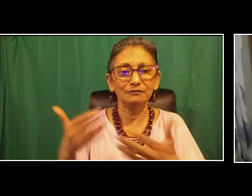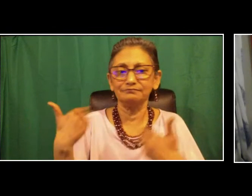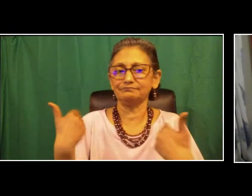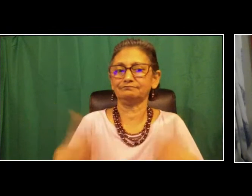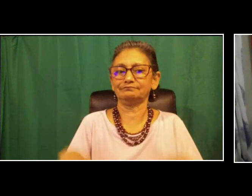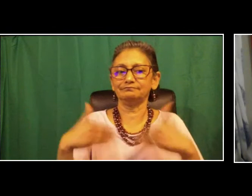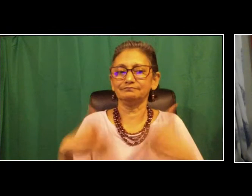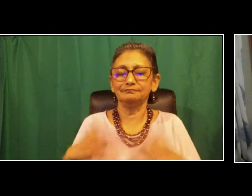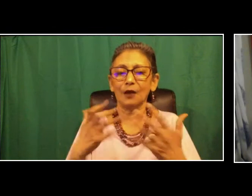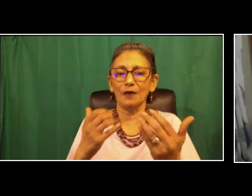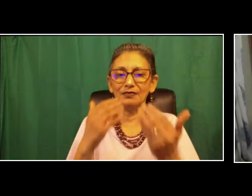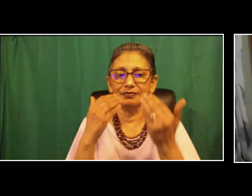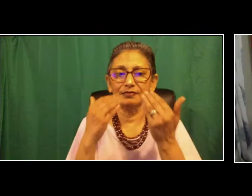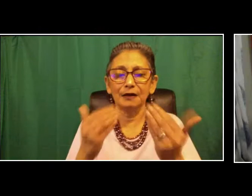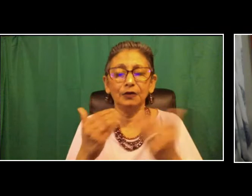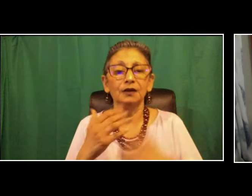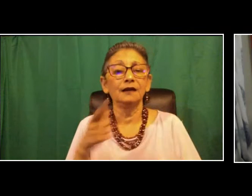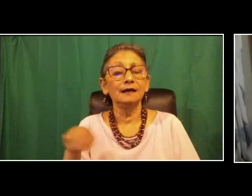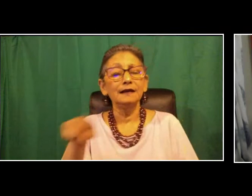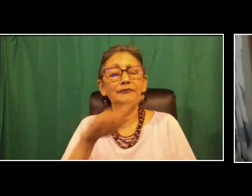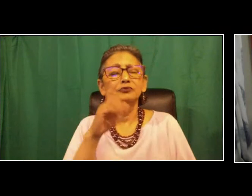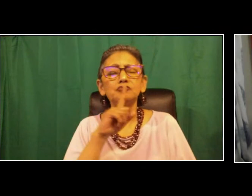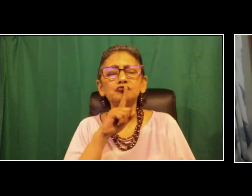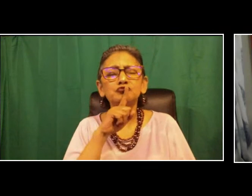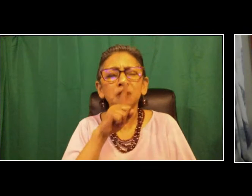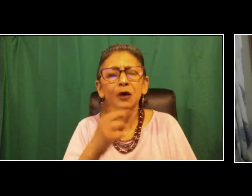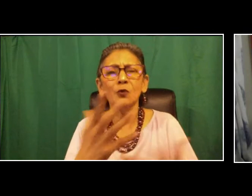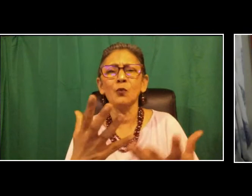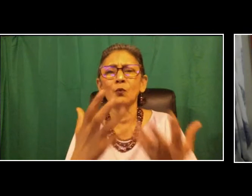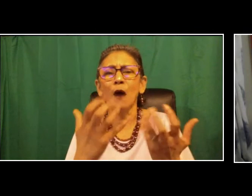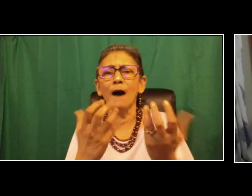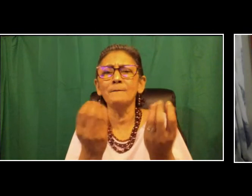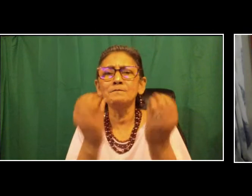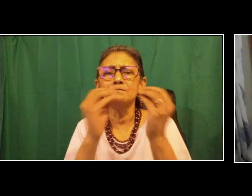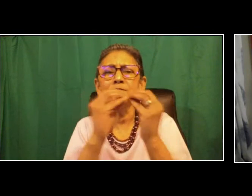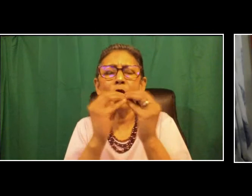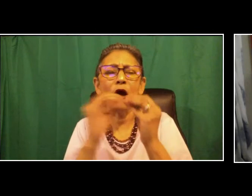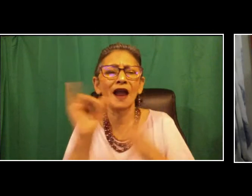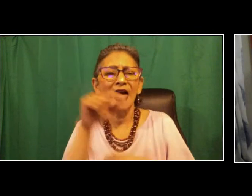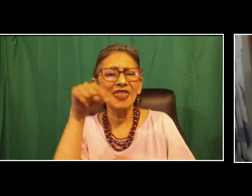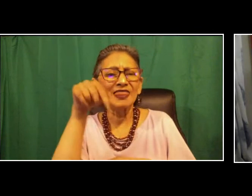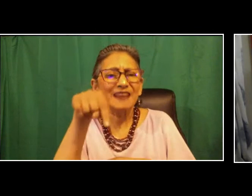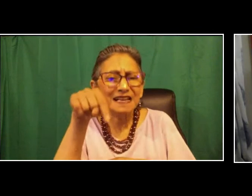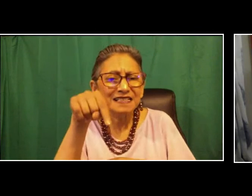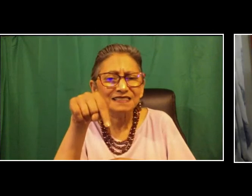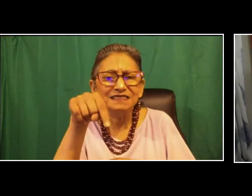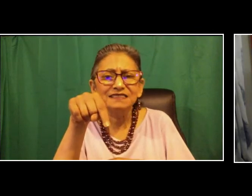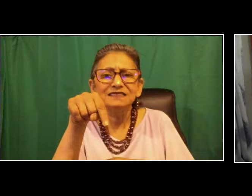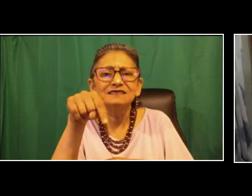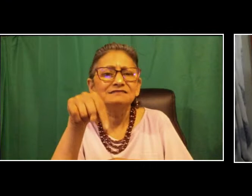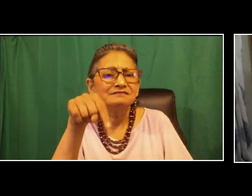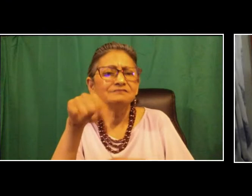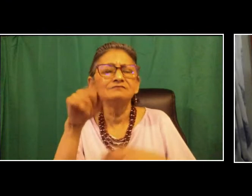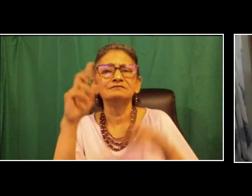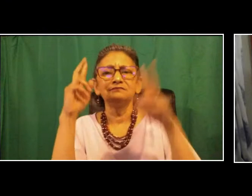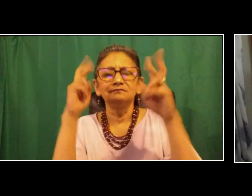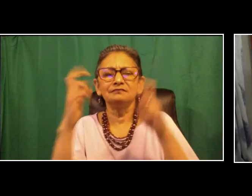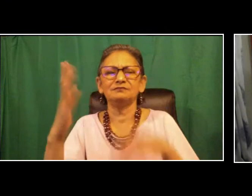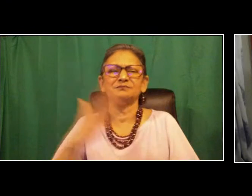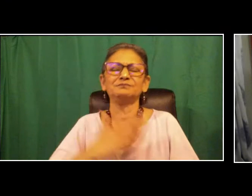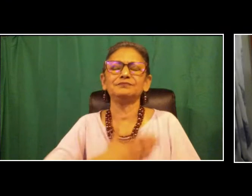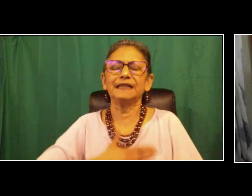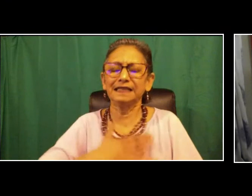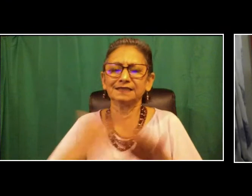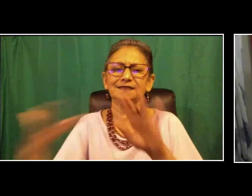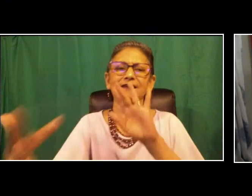thank all of the team who are working hard behind the scenes to make this event possible. I also really